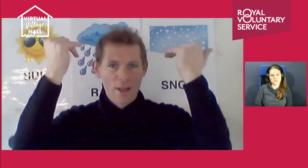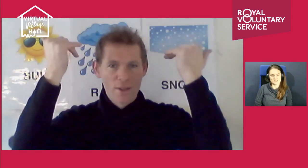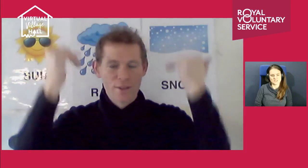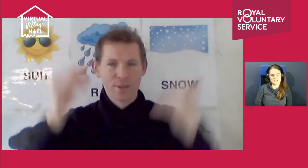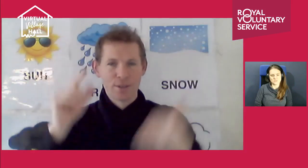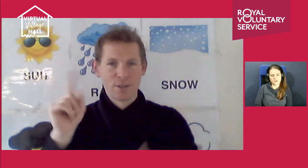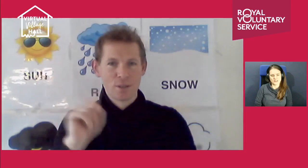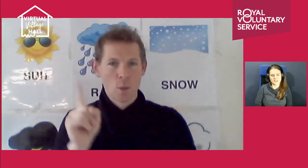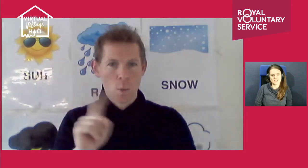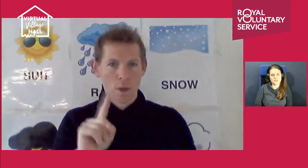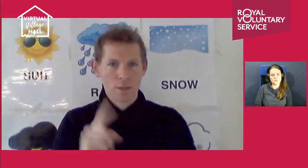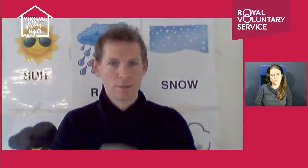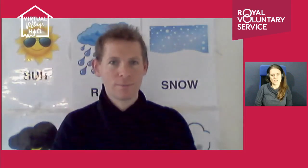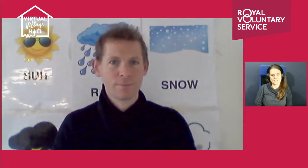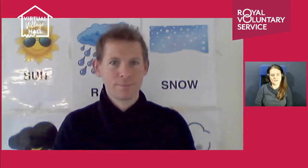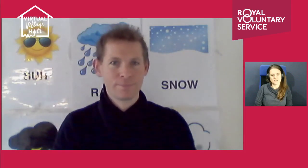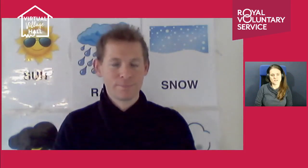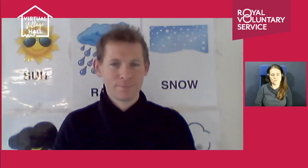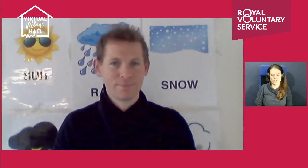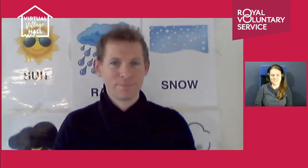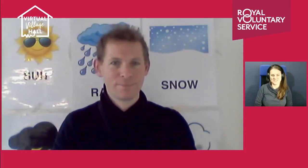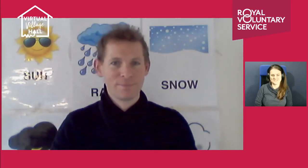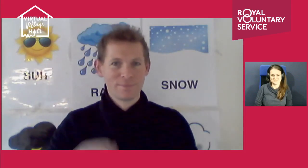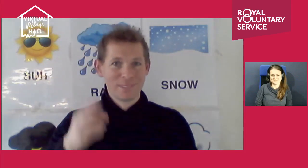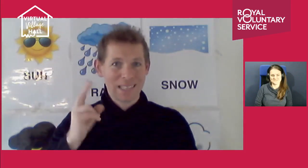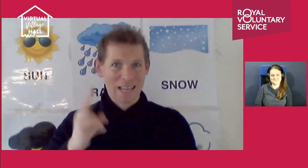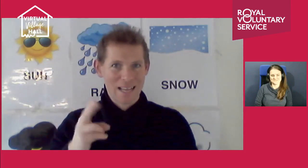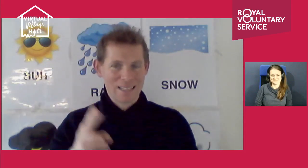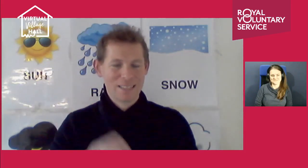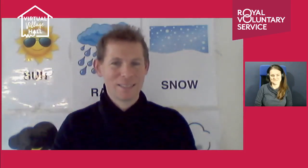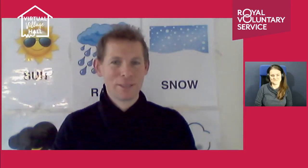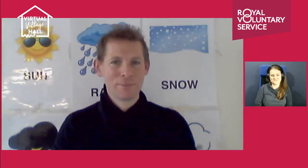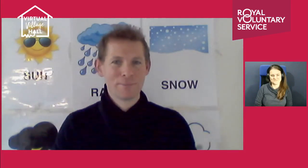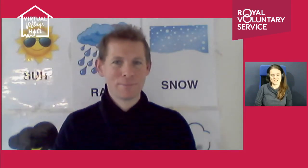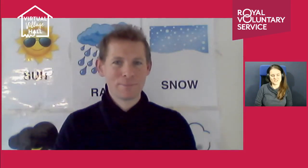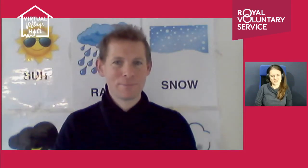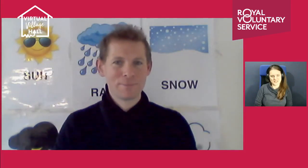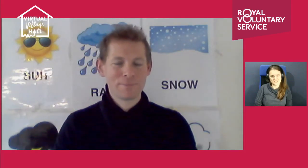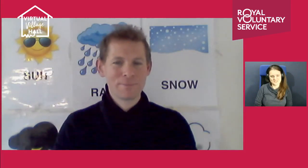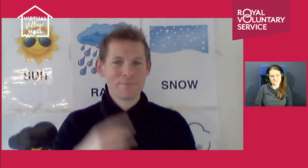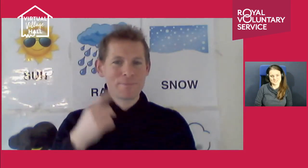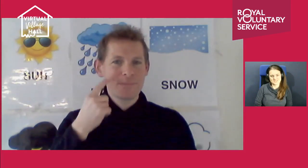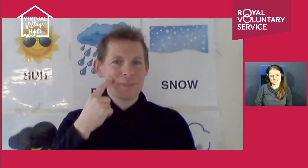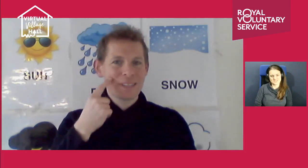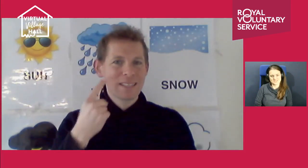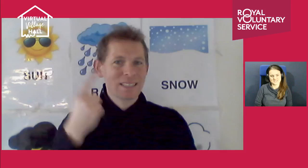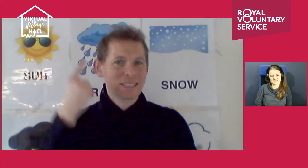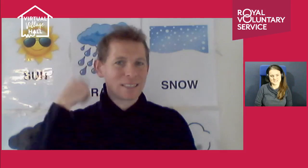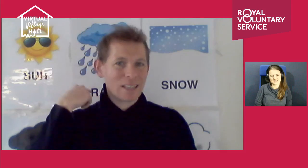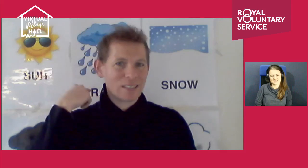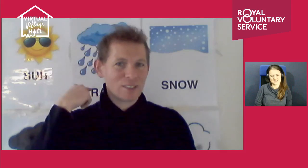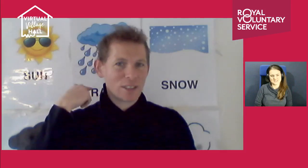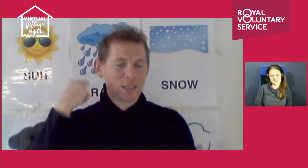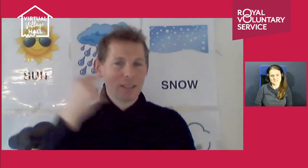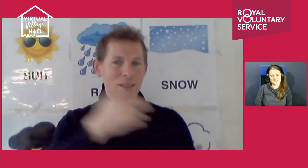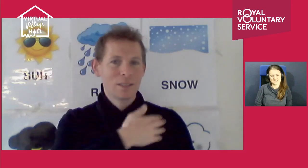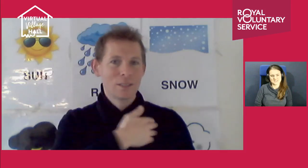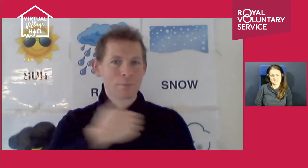So yesterday morning, weather, what? I'll do that again.